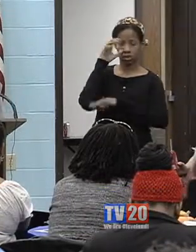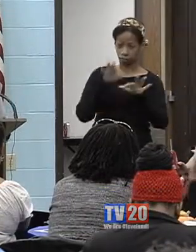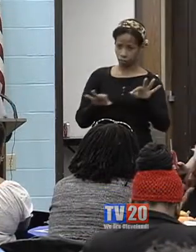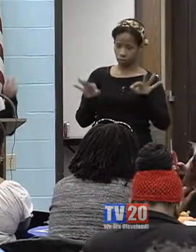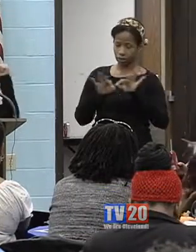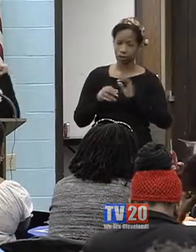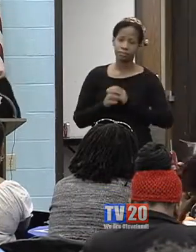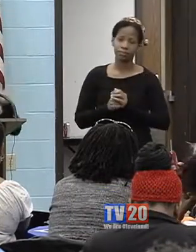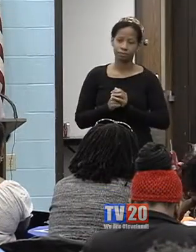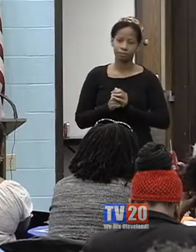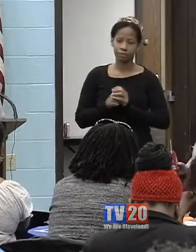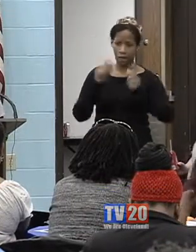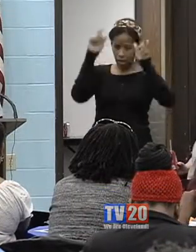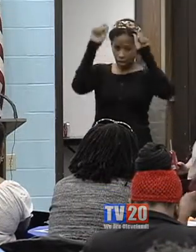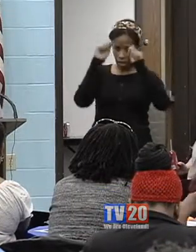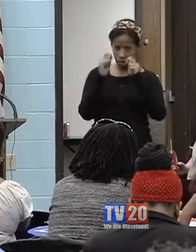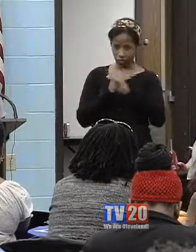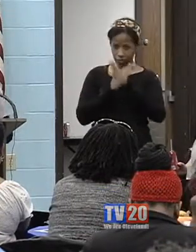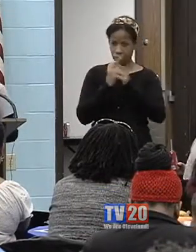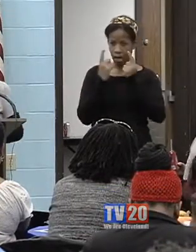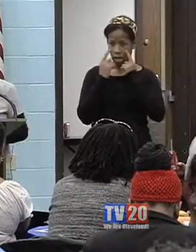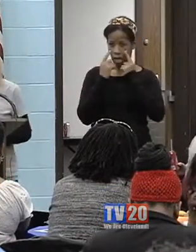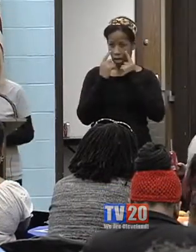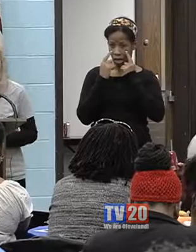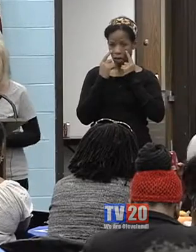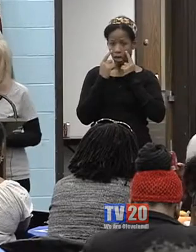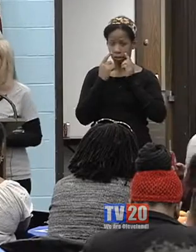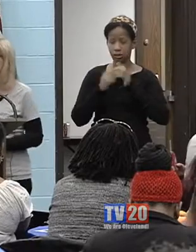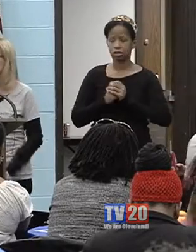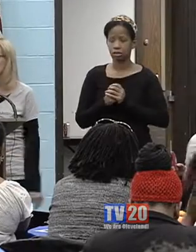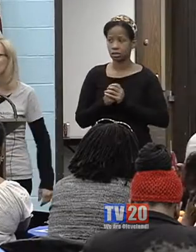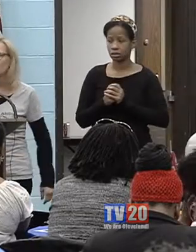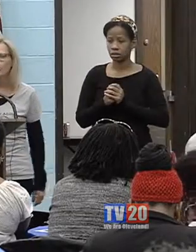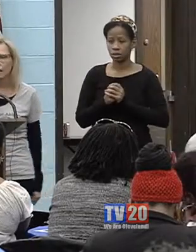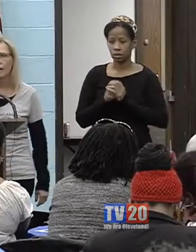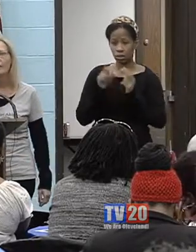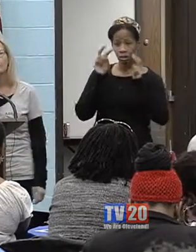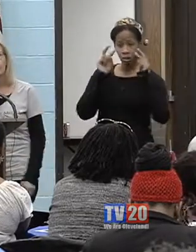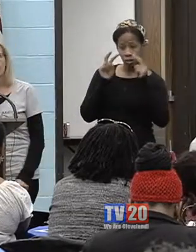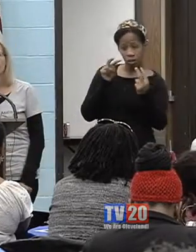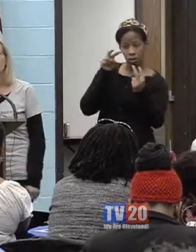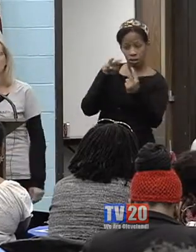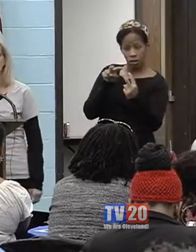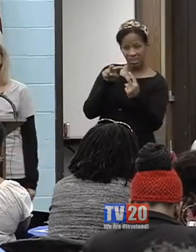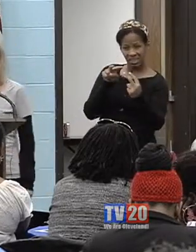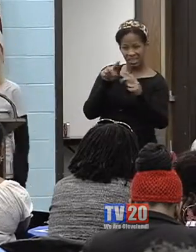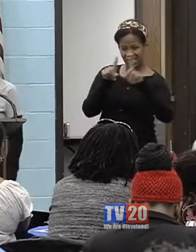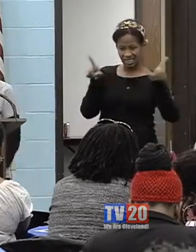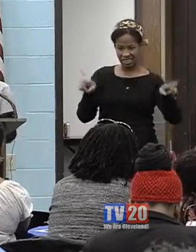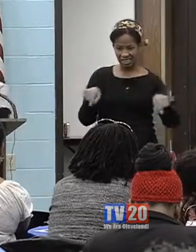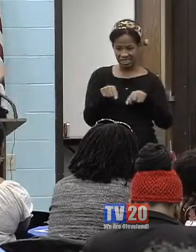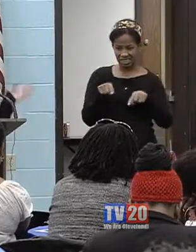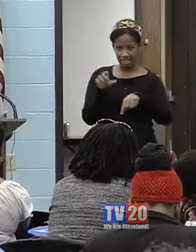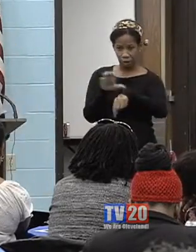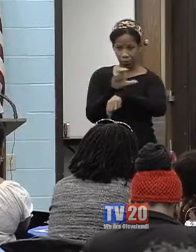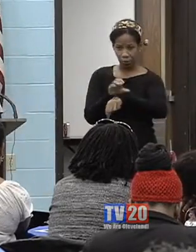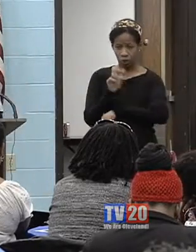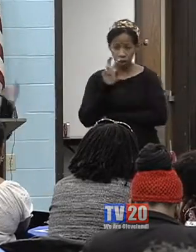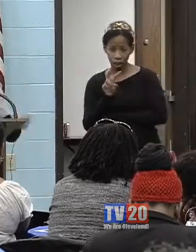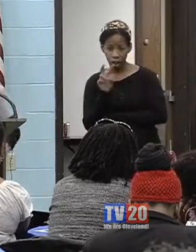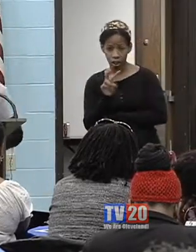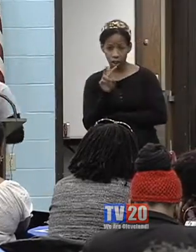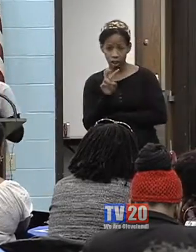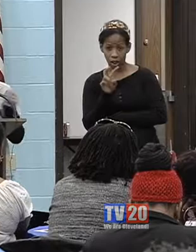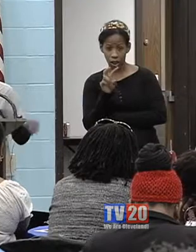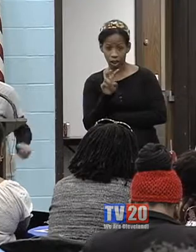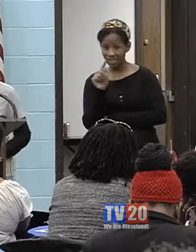them. Wear a hat if you're out in the sun. And staring at the screen too long. So any screen,